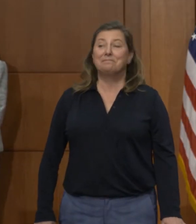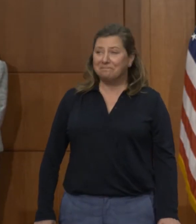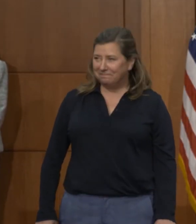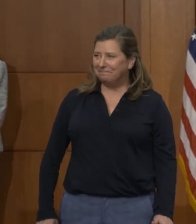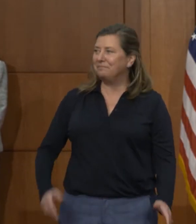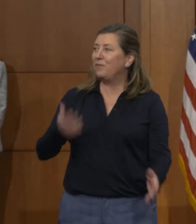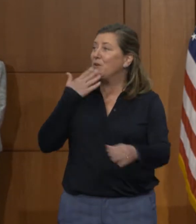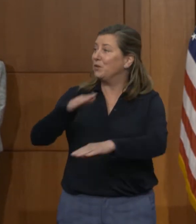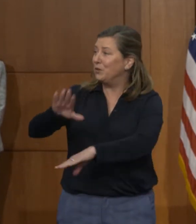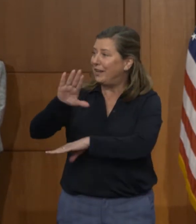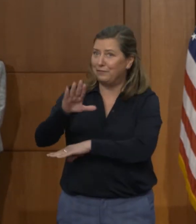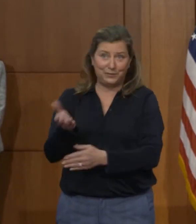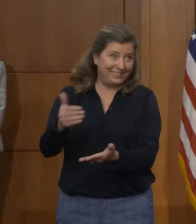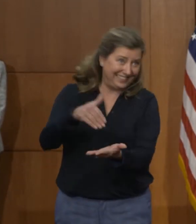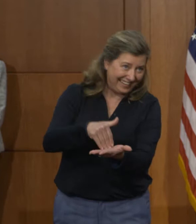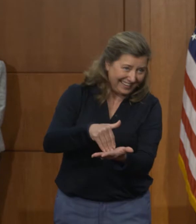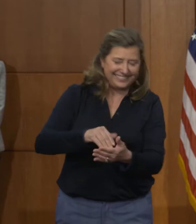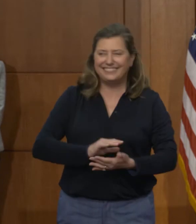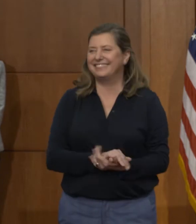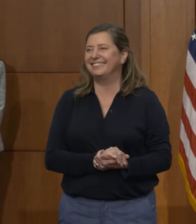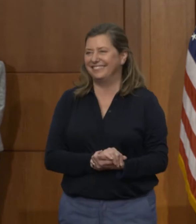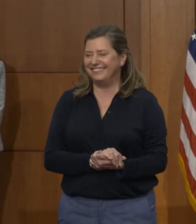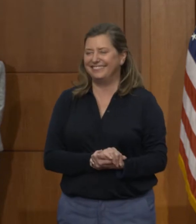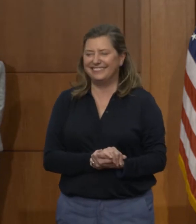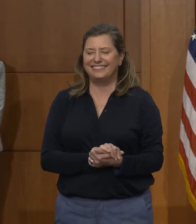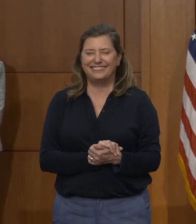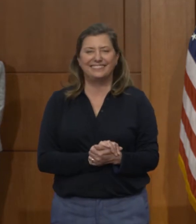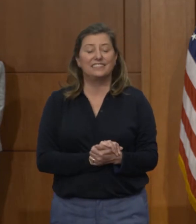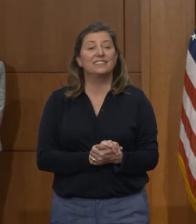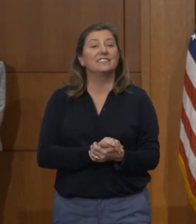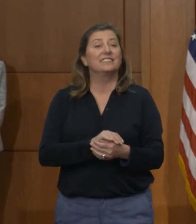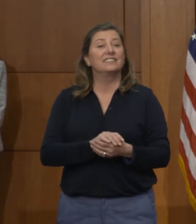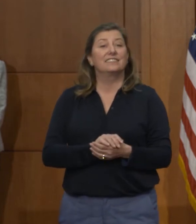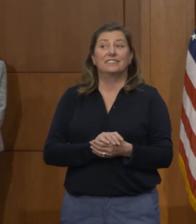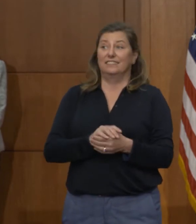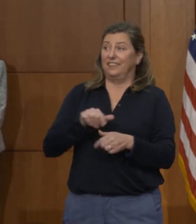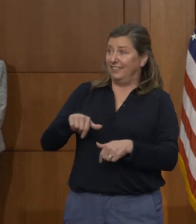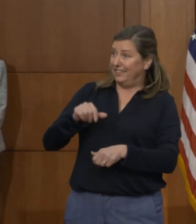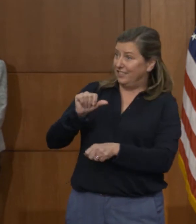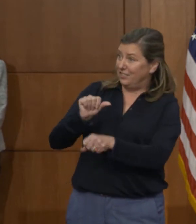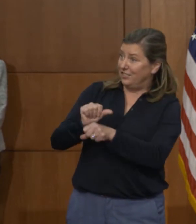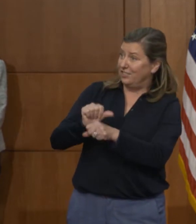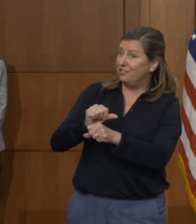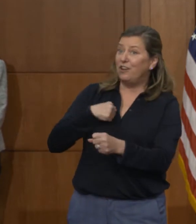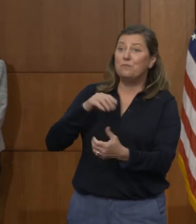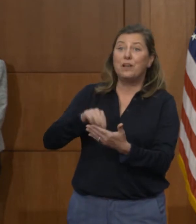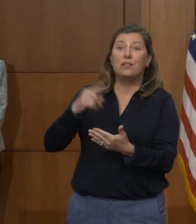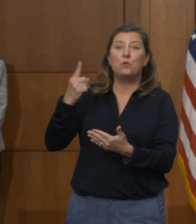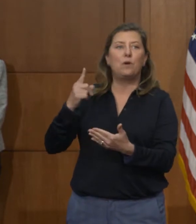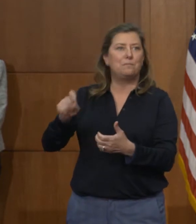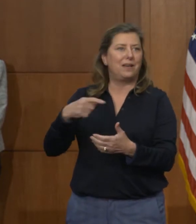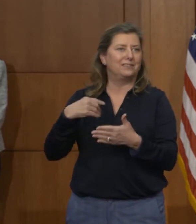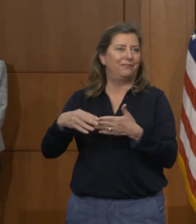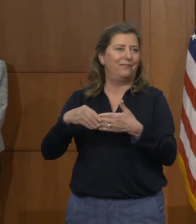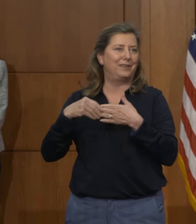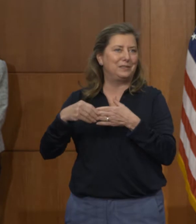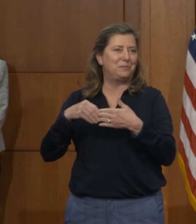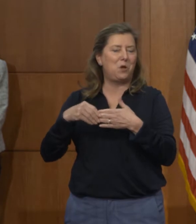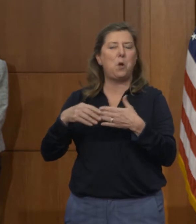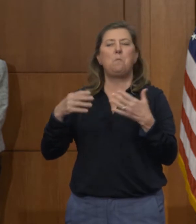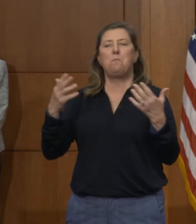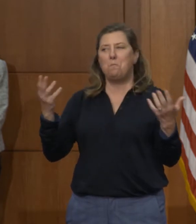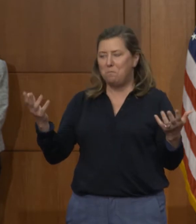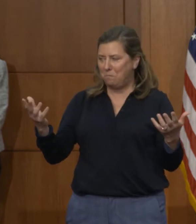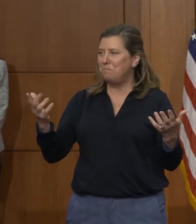Well, good afternoon again. One of the things that I have learned about doing this job is to be flexible, and so we